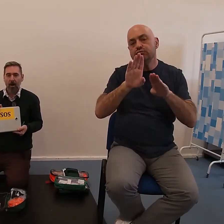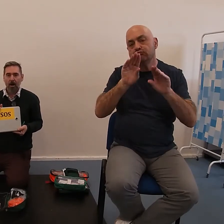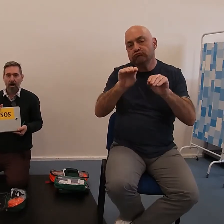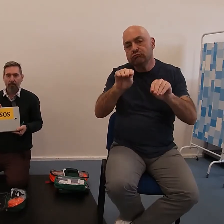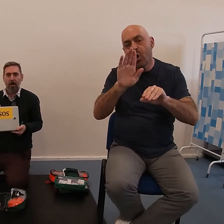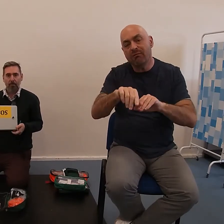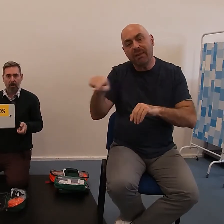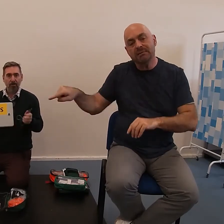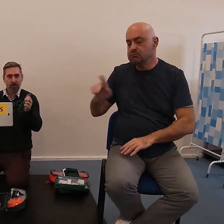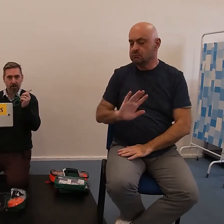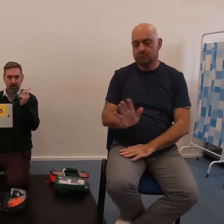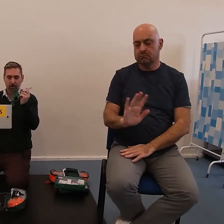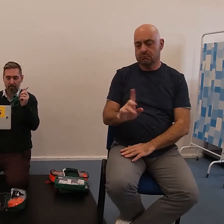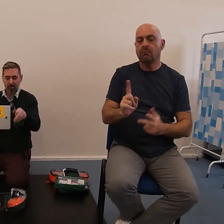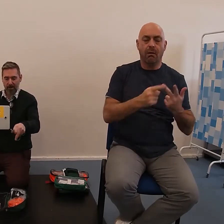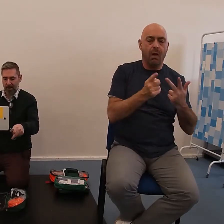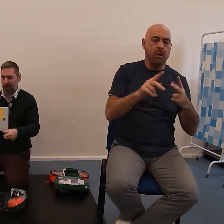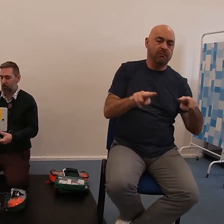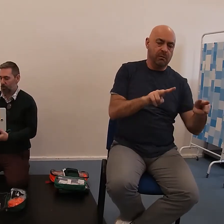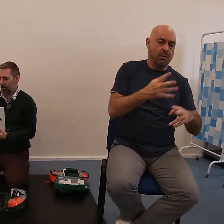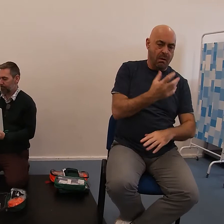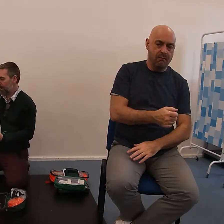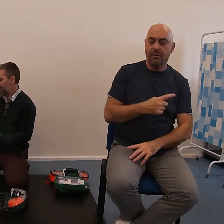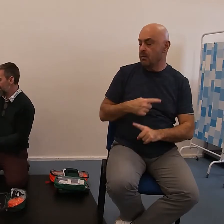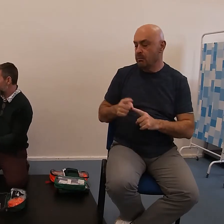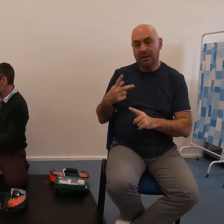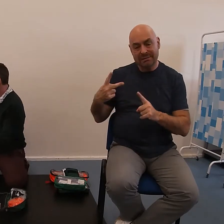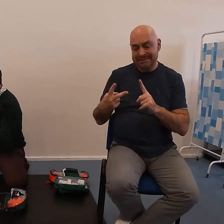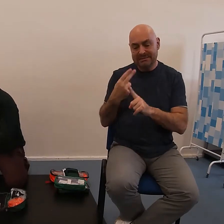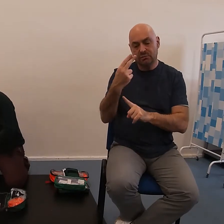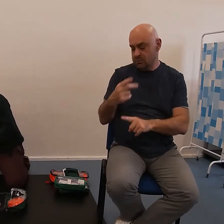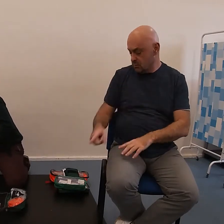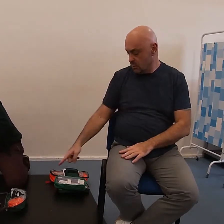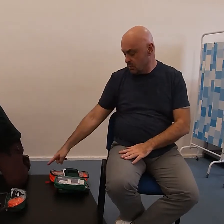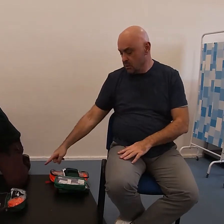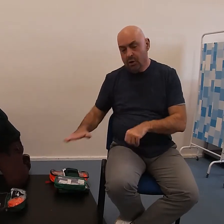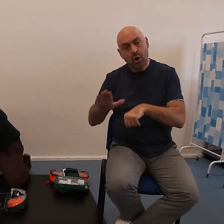video. But the scissor primarily in your green bag